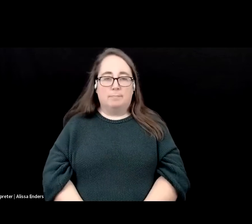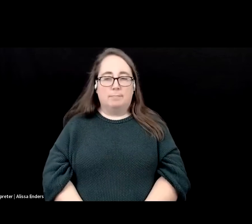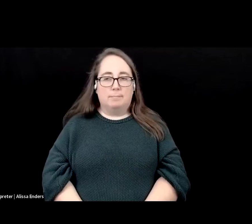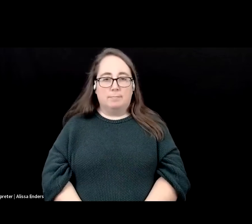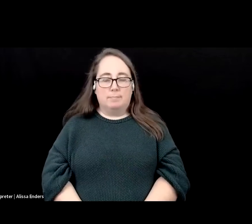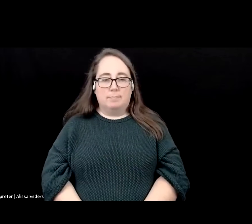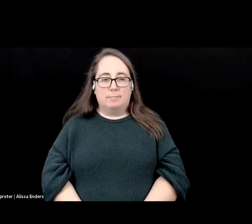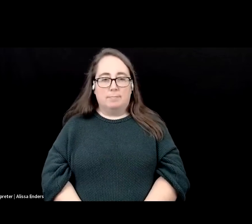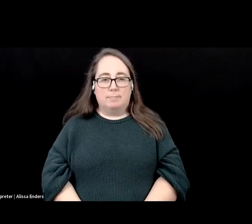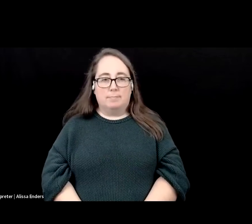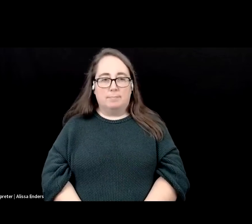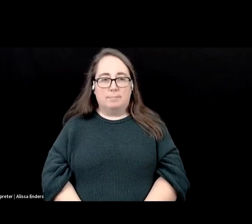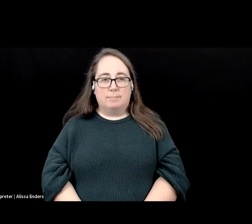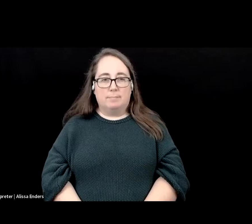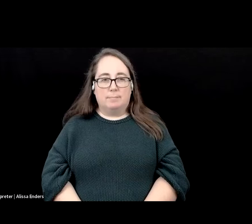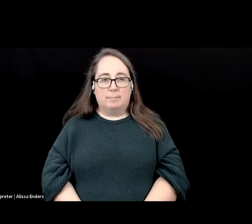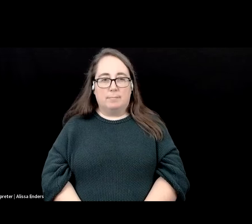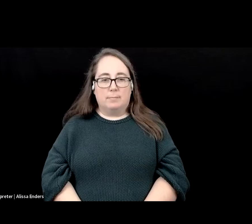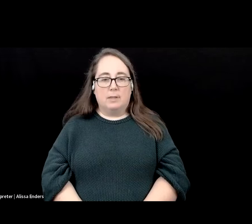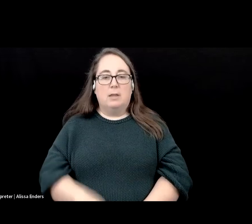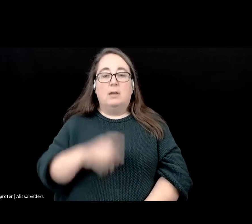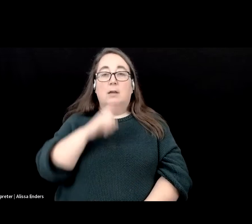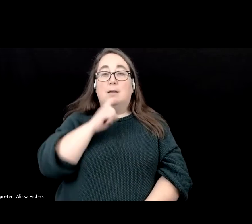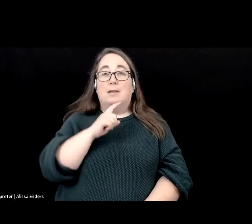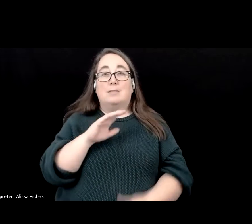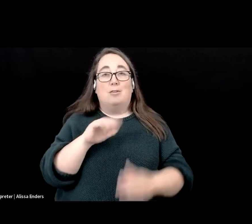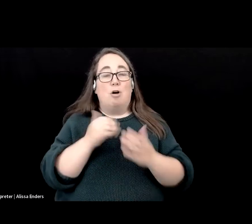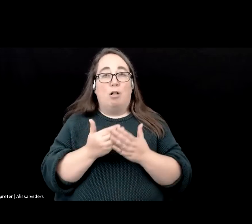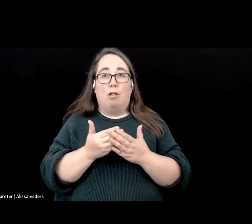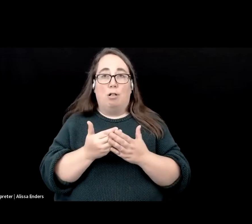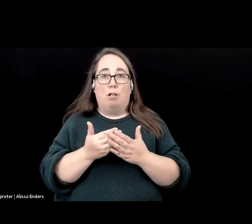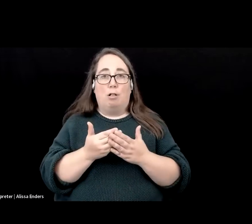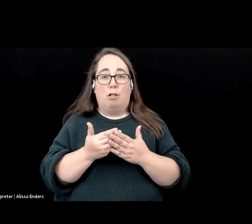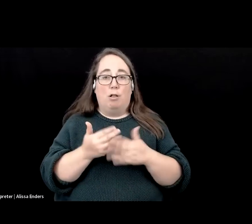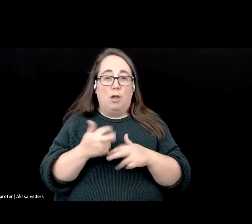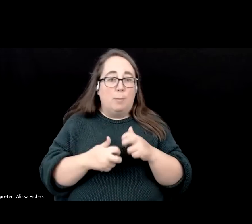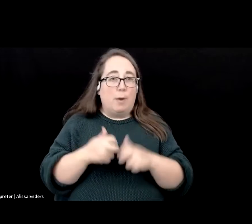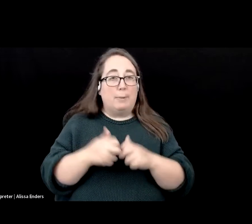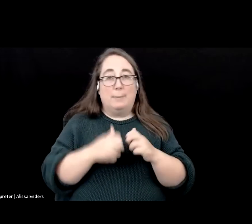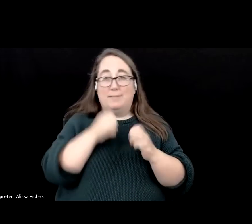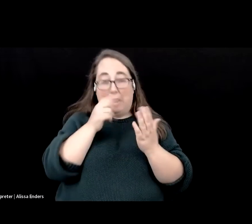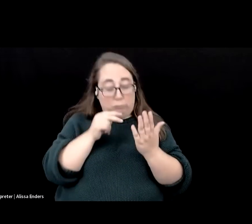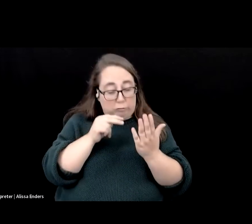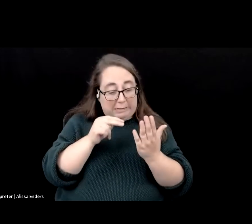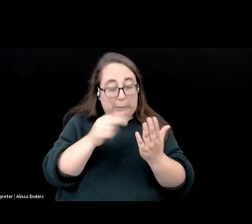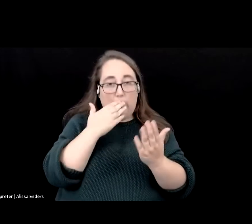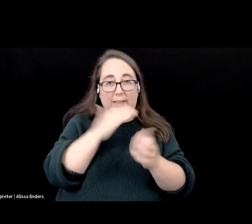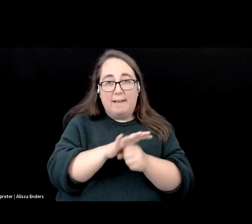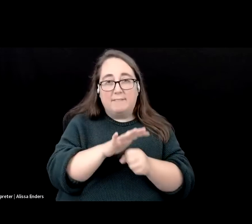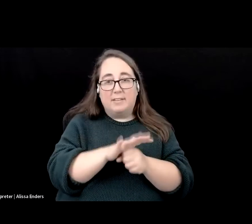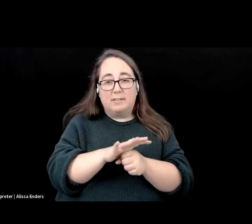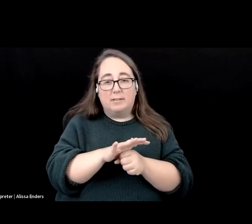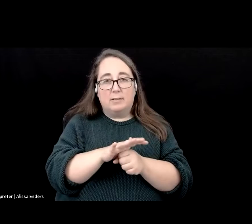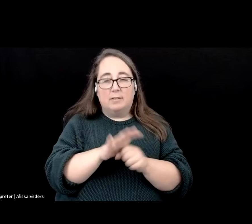So is this all just a big misunderstanding? Is this all just a problem of not reading carefully enough? Not so